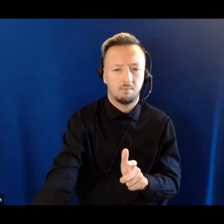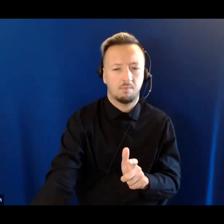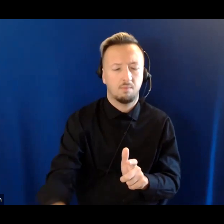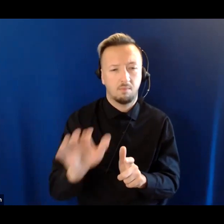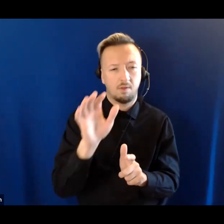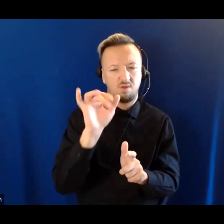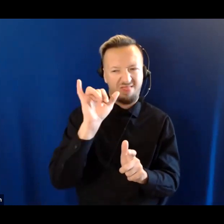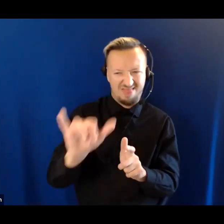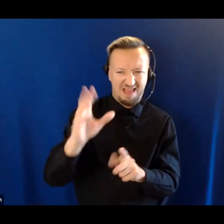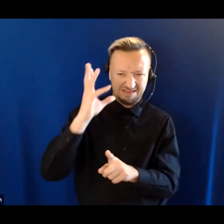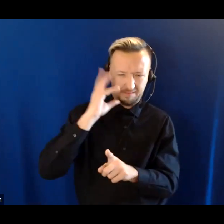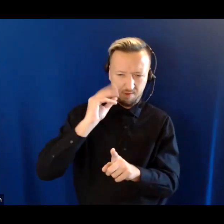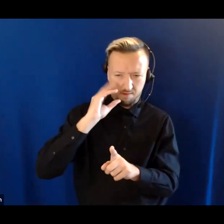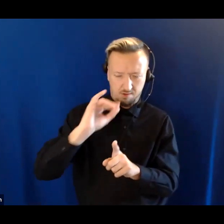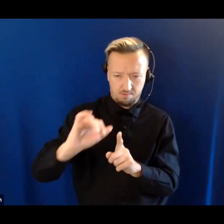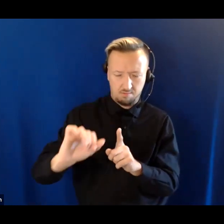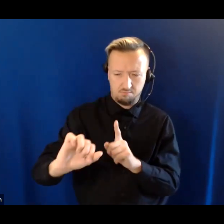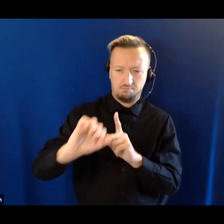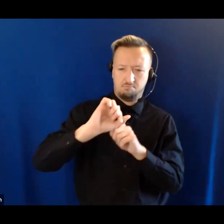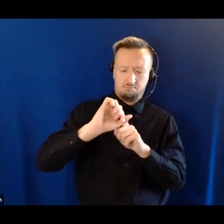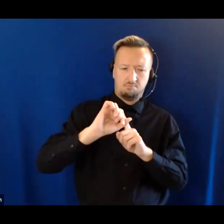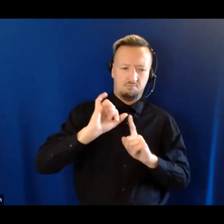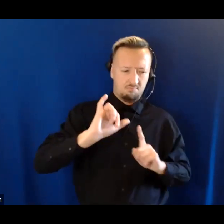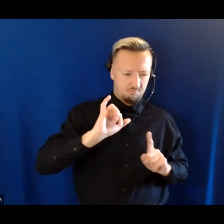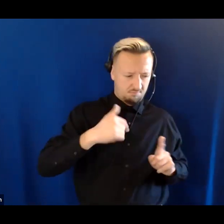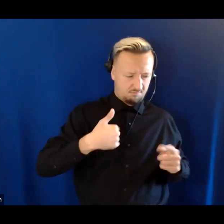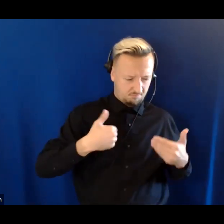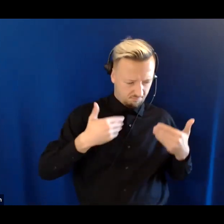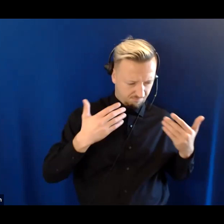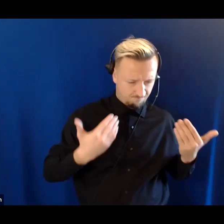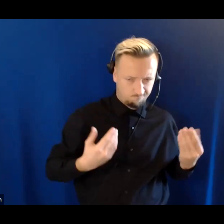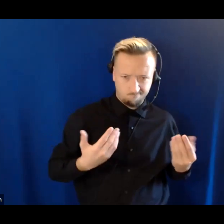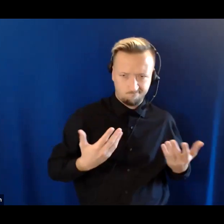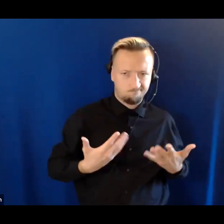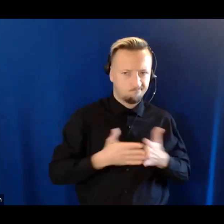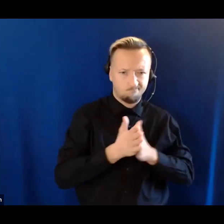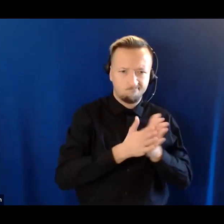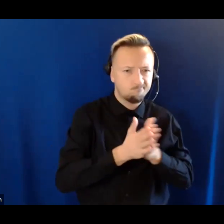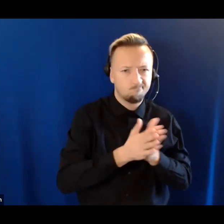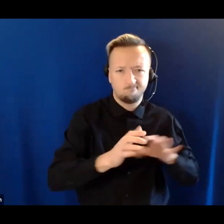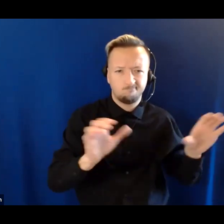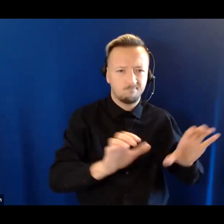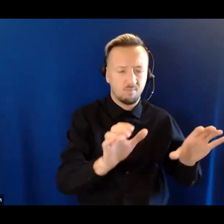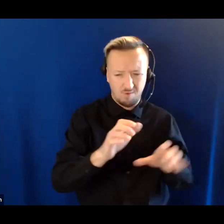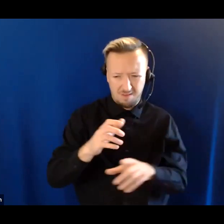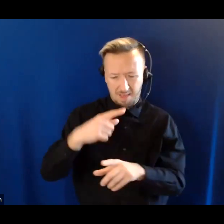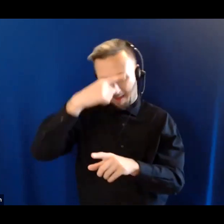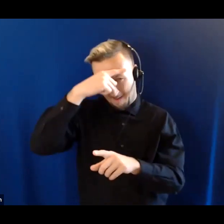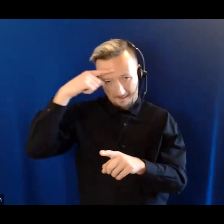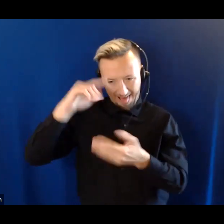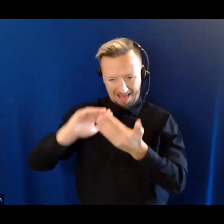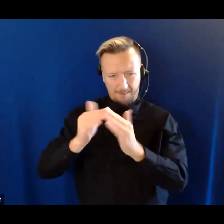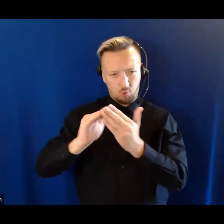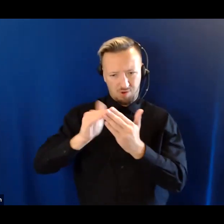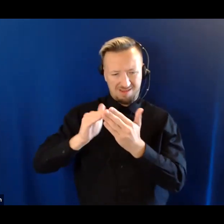radicalized me, to understand how a Black community could be forcibly removed from the place where they've been at for